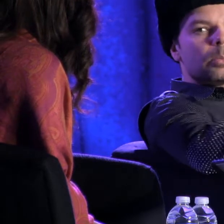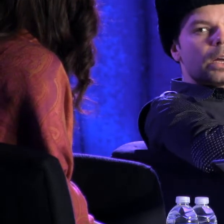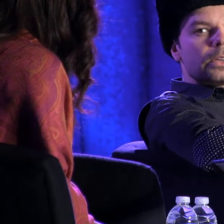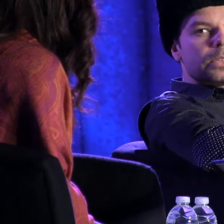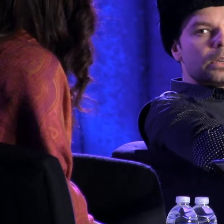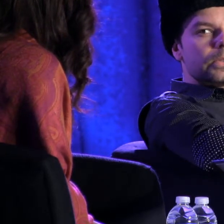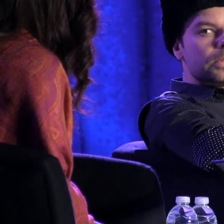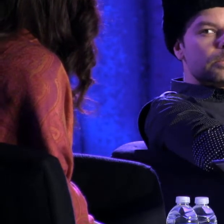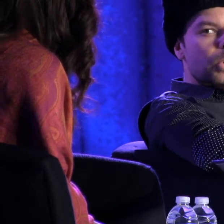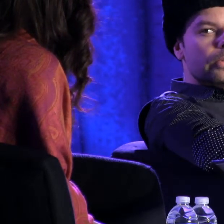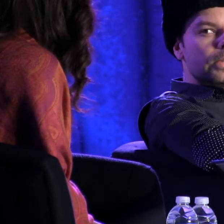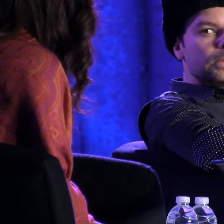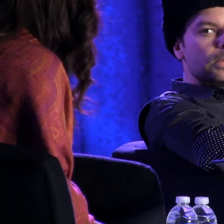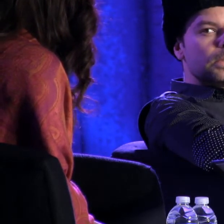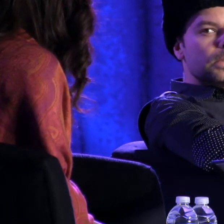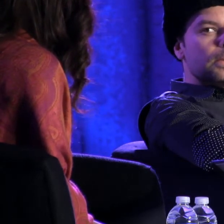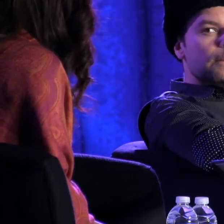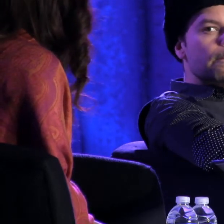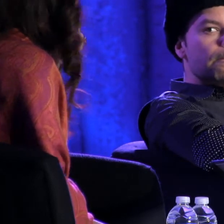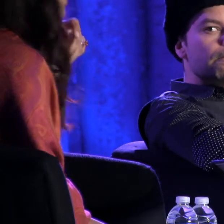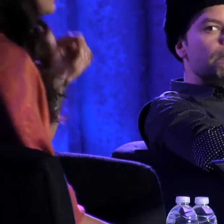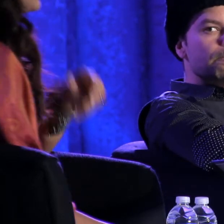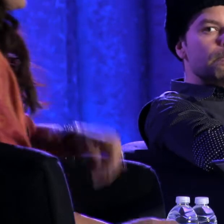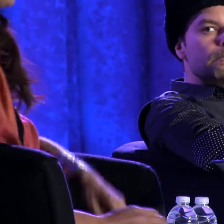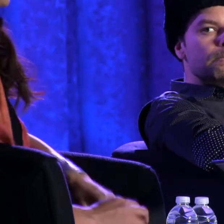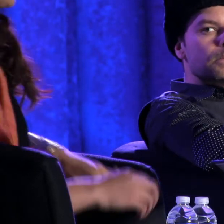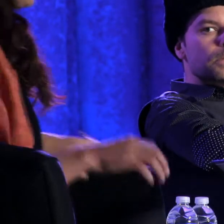to see that about ourselves more often.